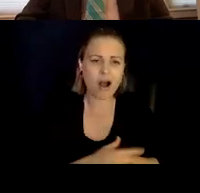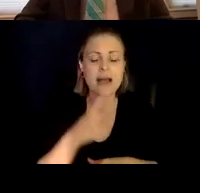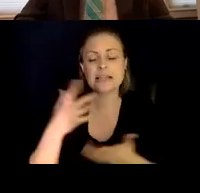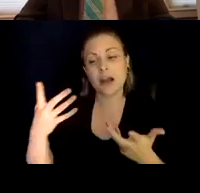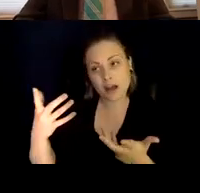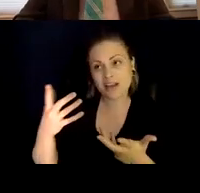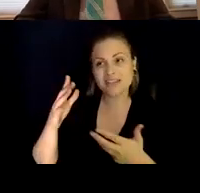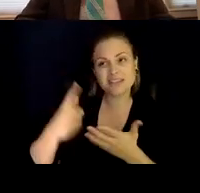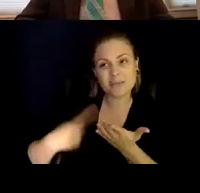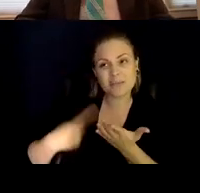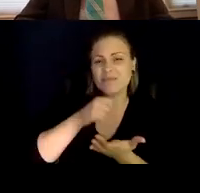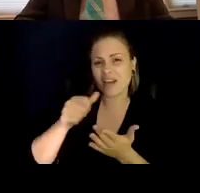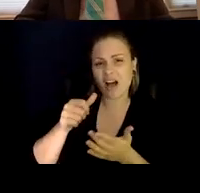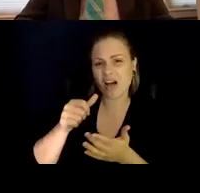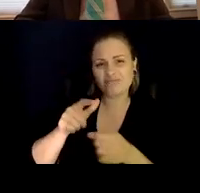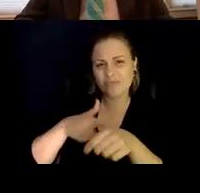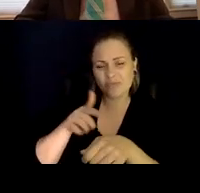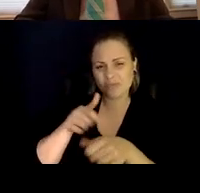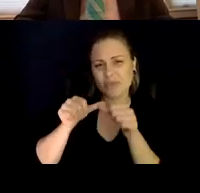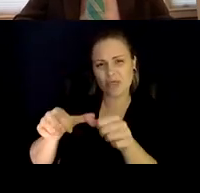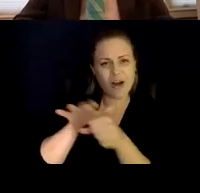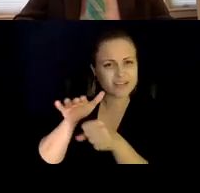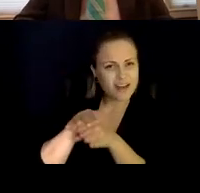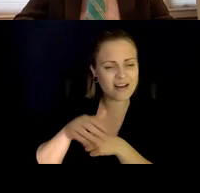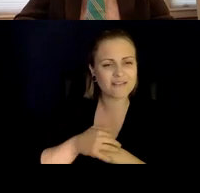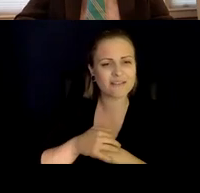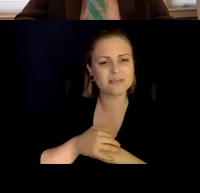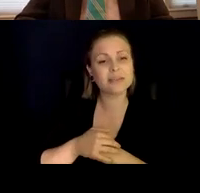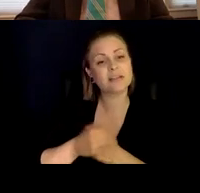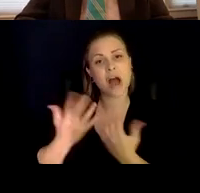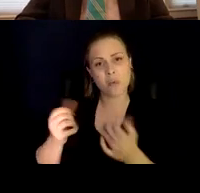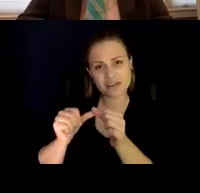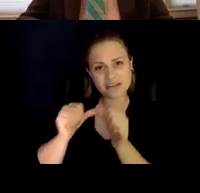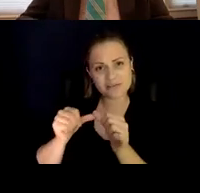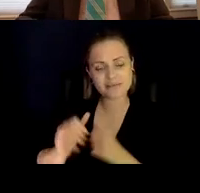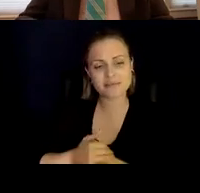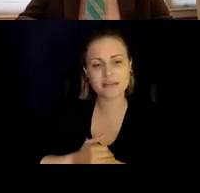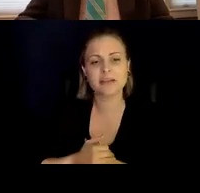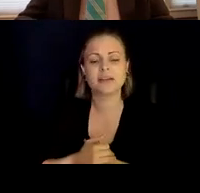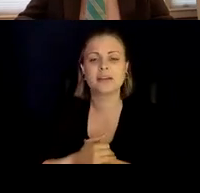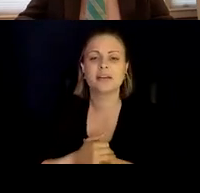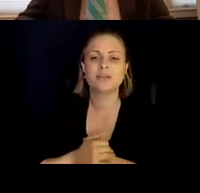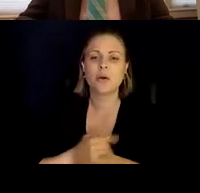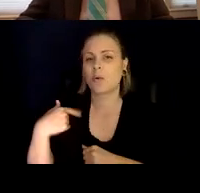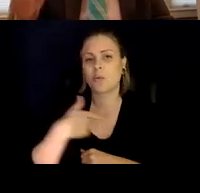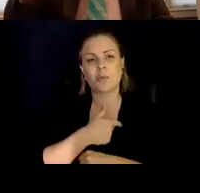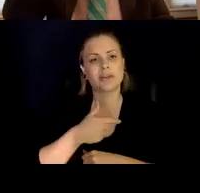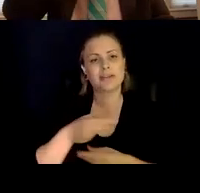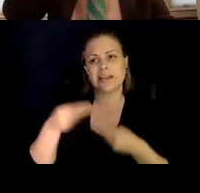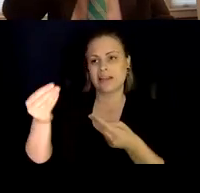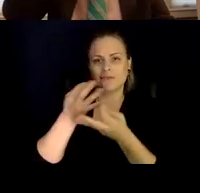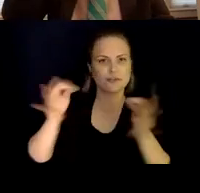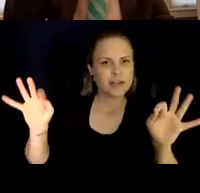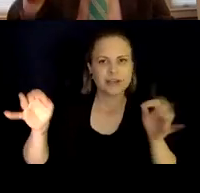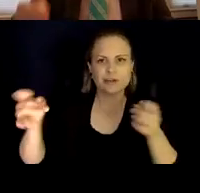not long enough. But now I'd like to continue. And we just, we were given free rein to develop it. And,